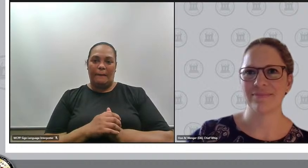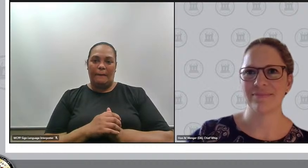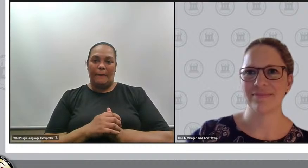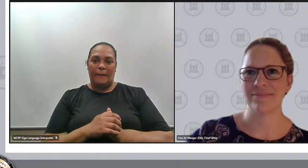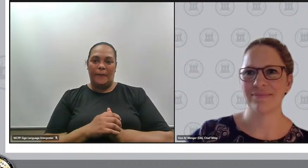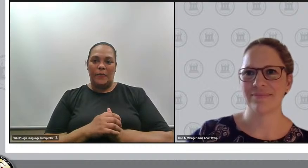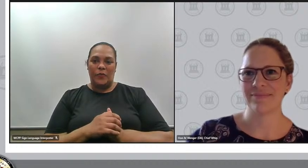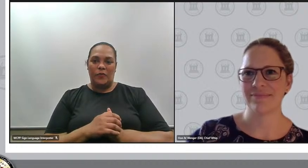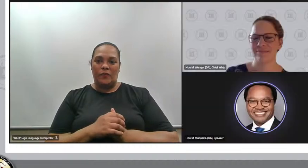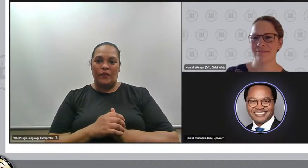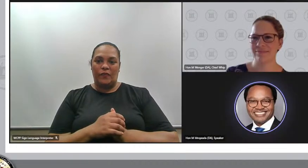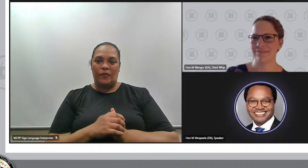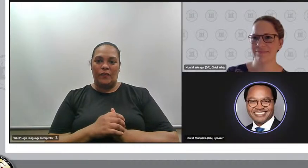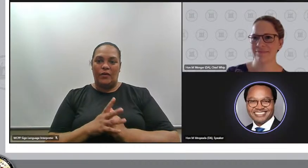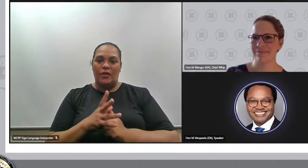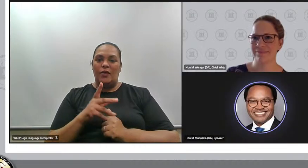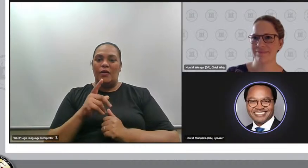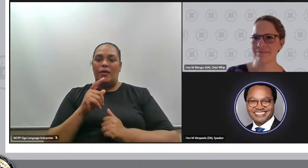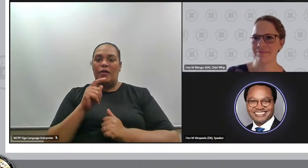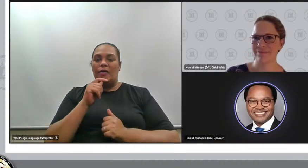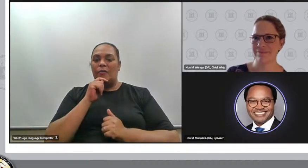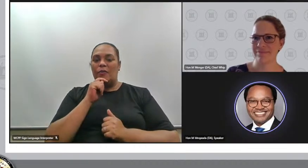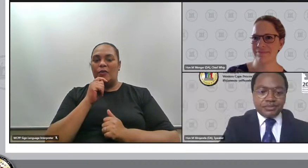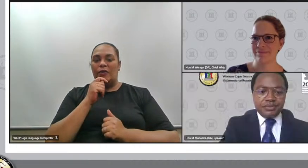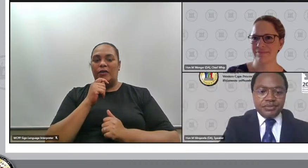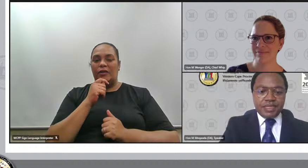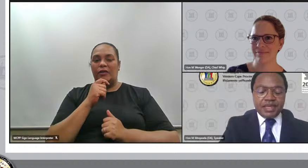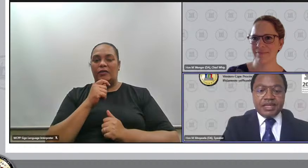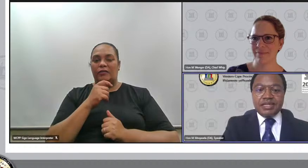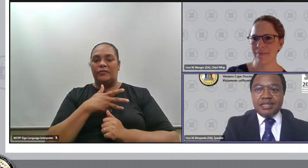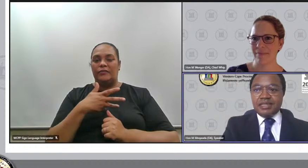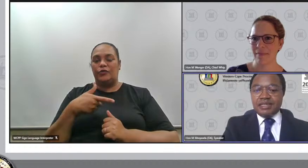Good morning, Madam Chairperson.